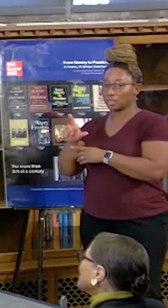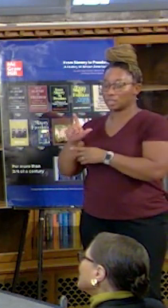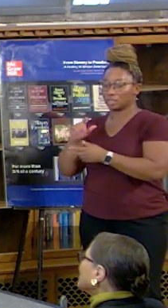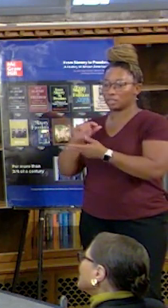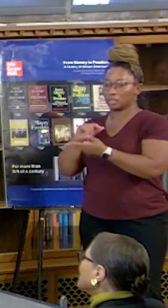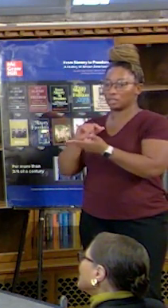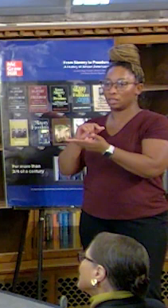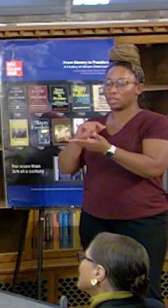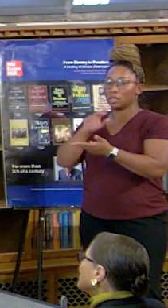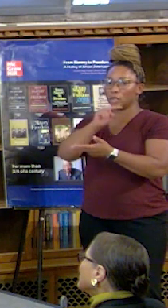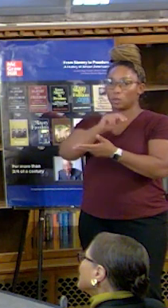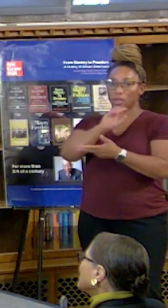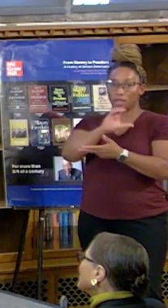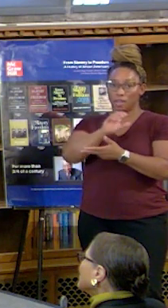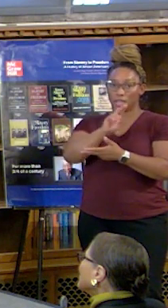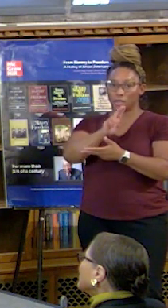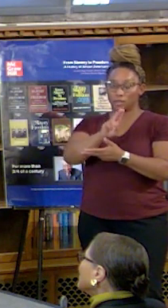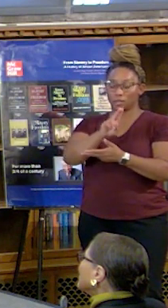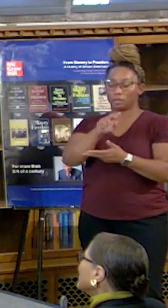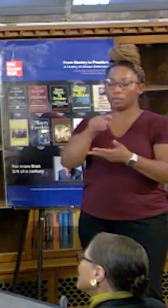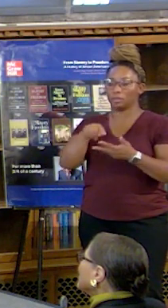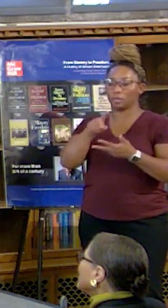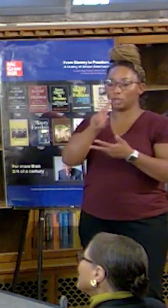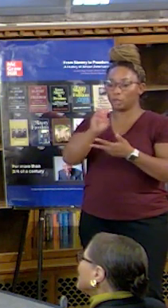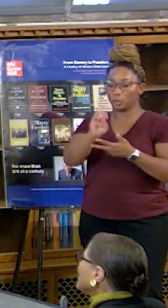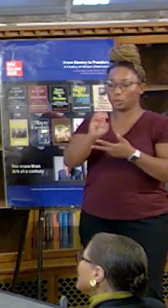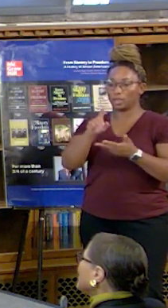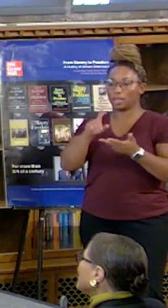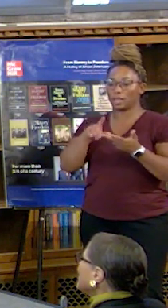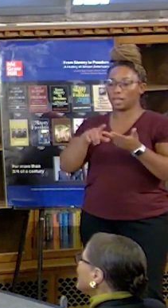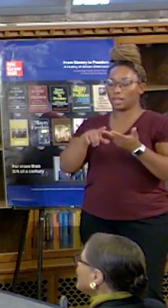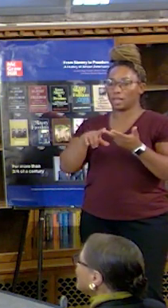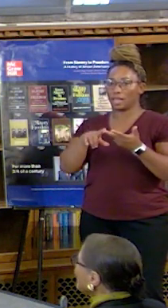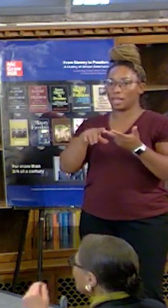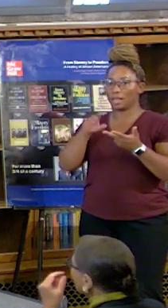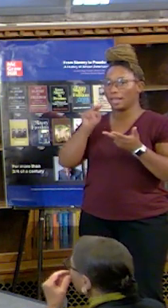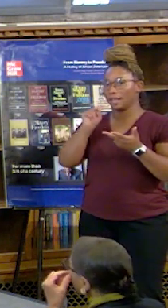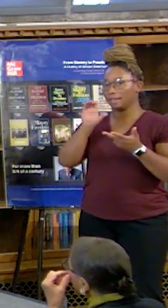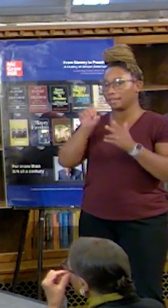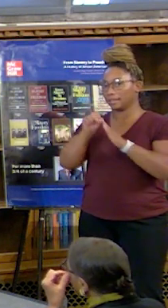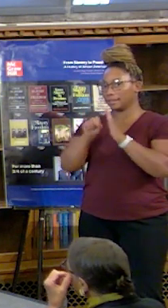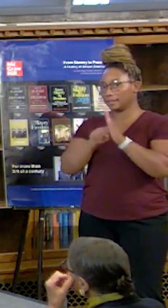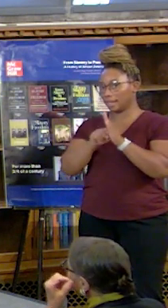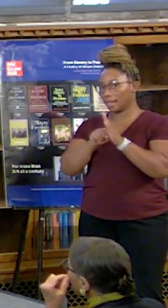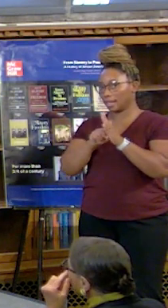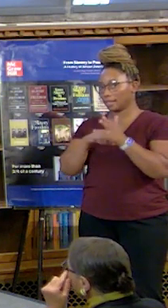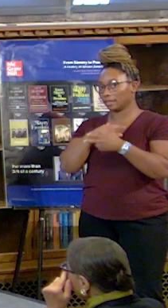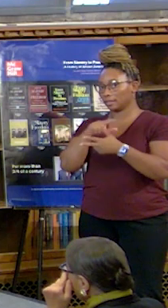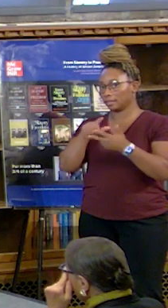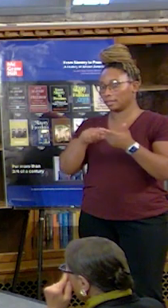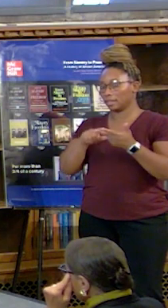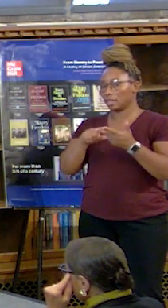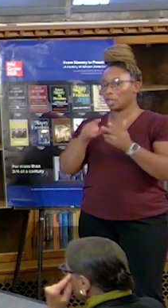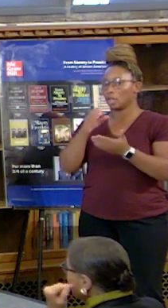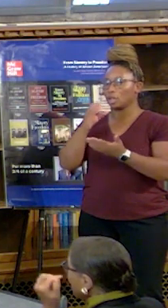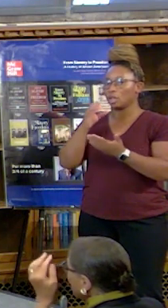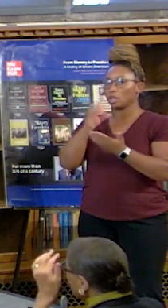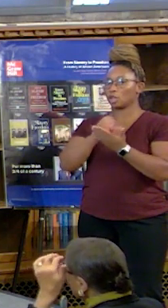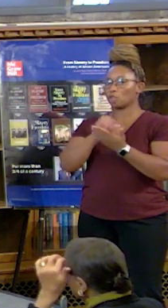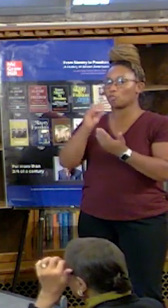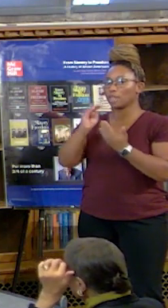three these D AC state in terms of the